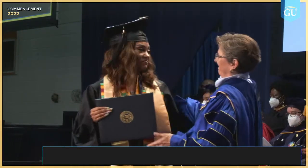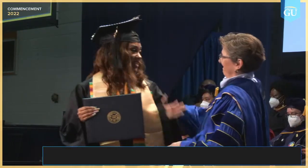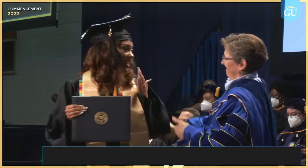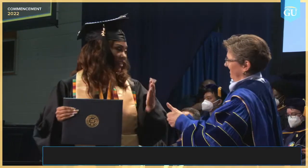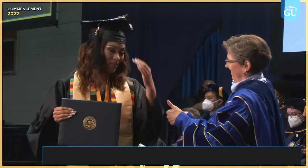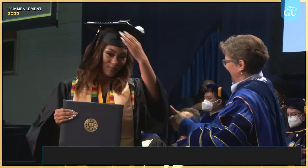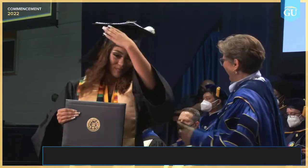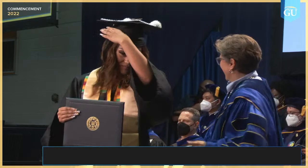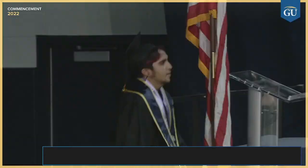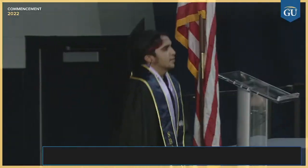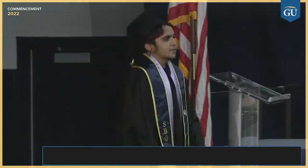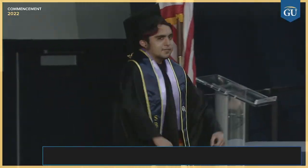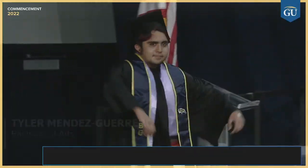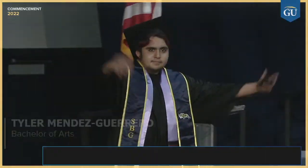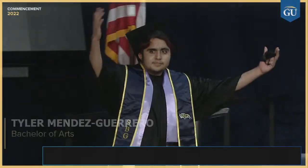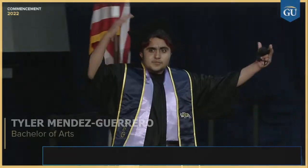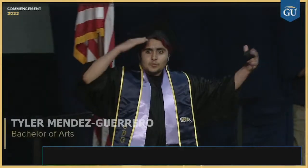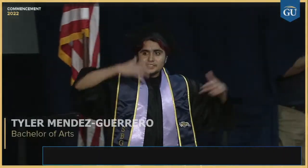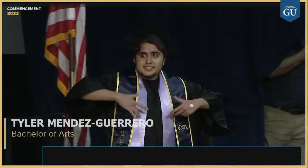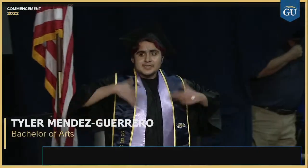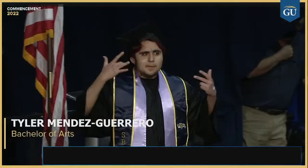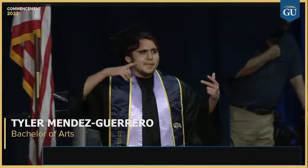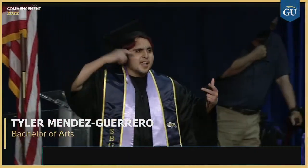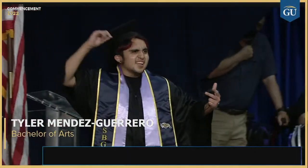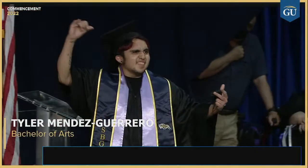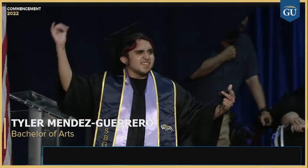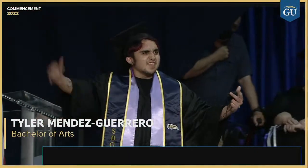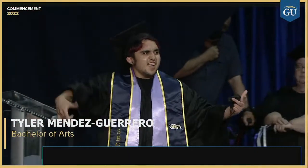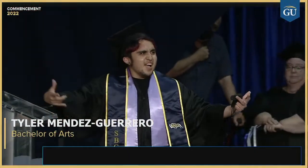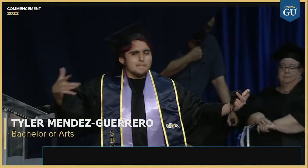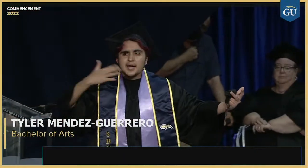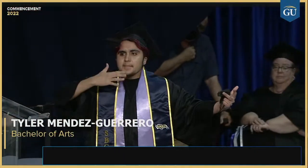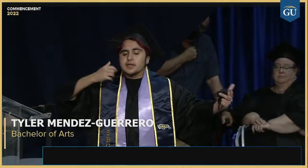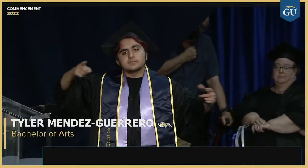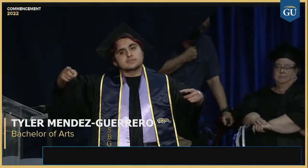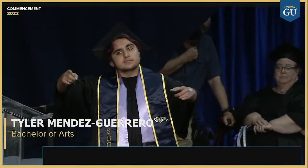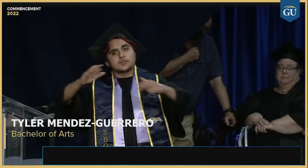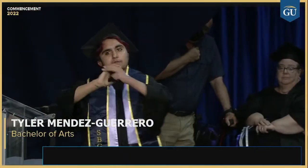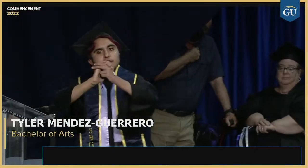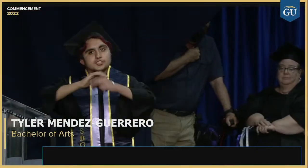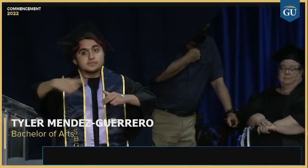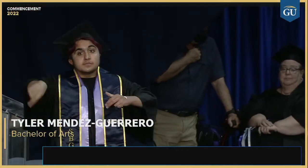Tyler Mendez Guerrero, Bachelor of Arts.